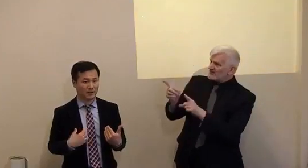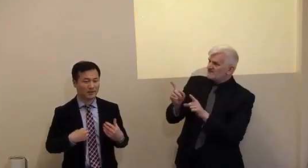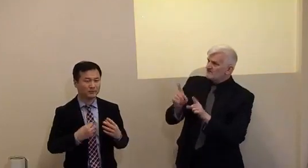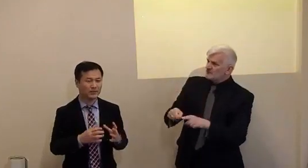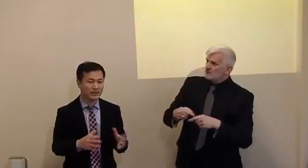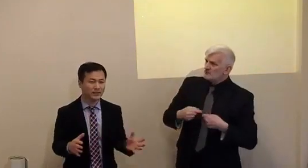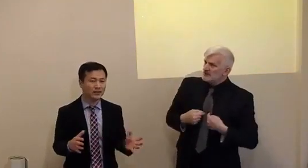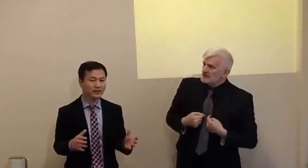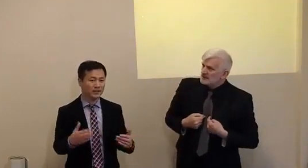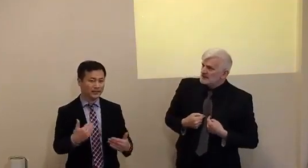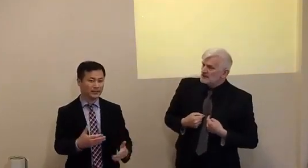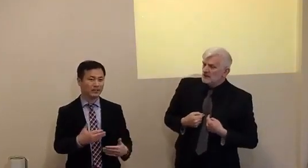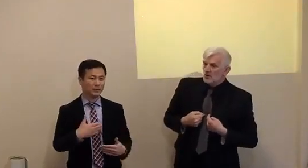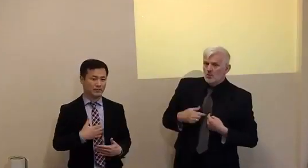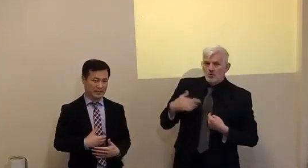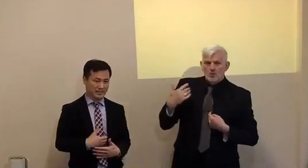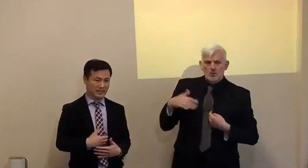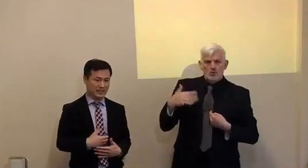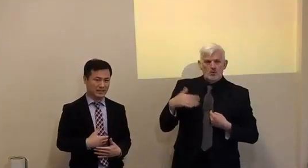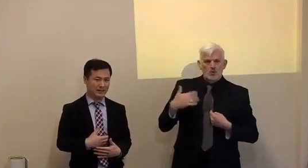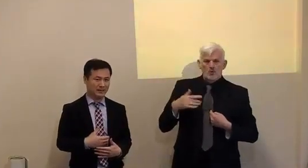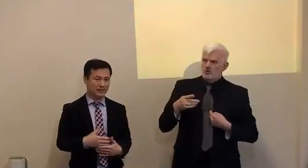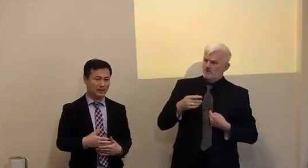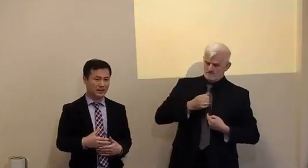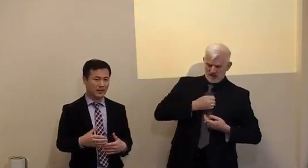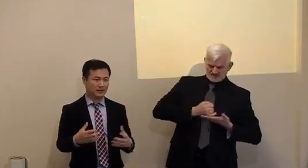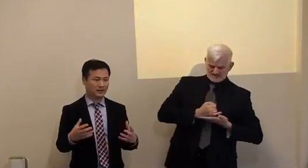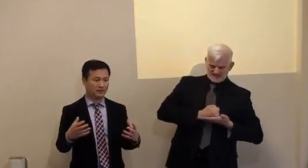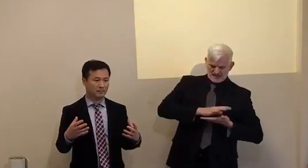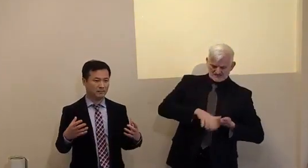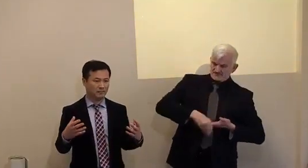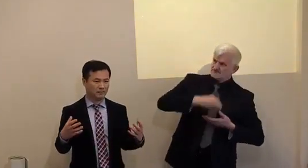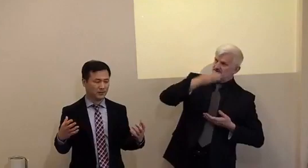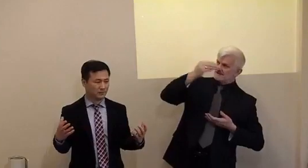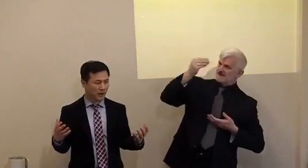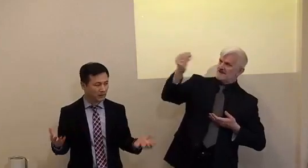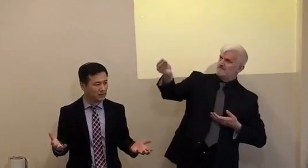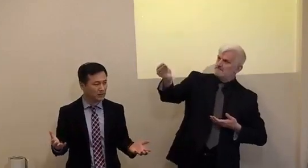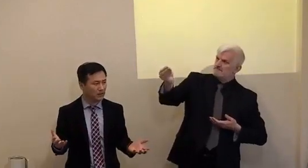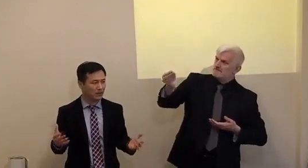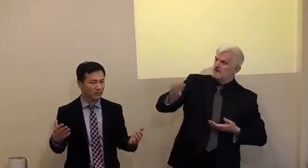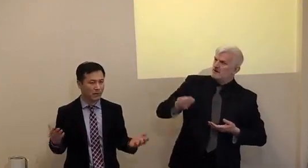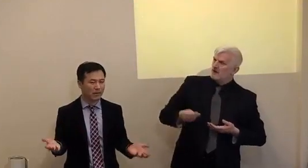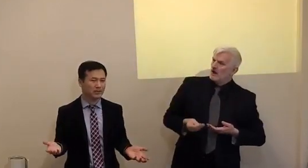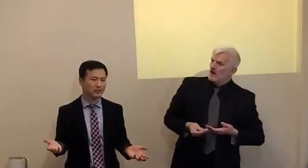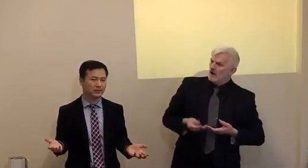Become sinner instead of me. Had a penalty and a punishment